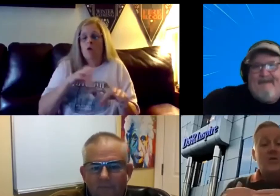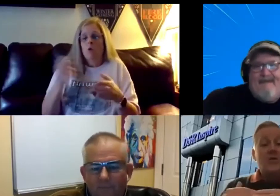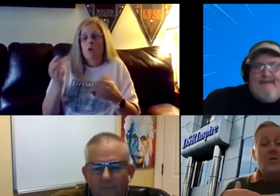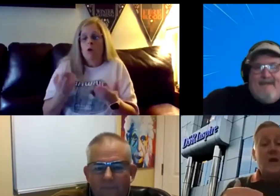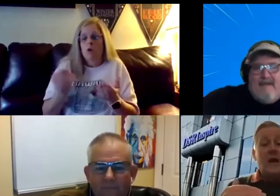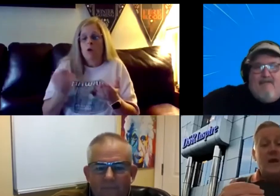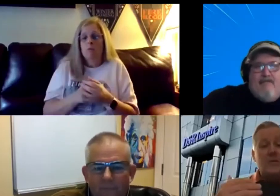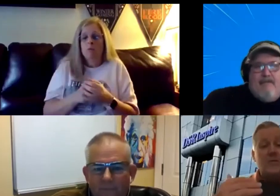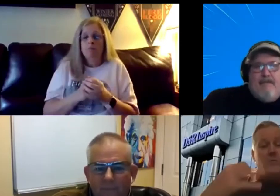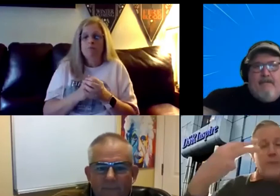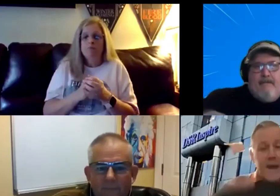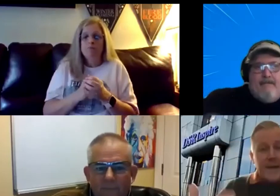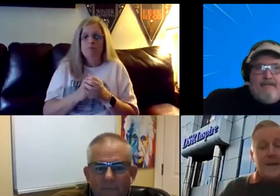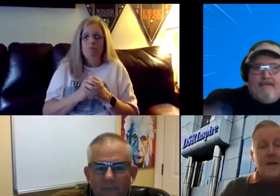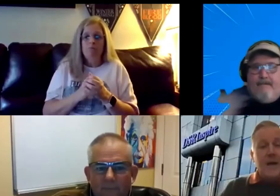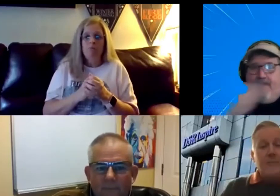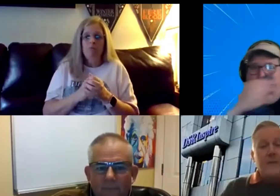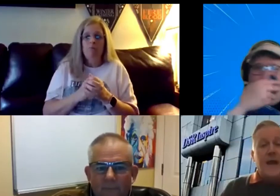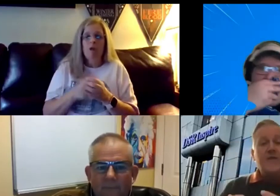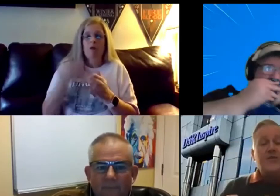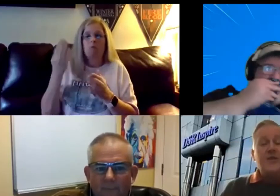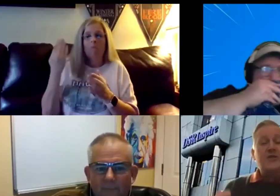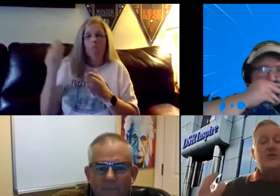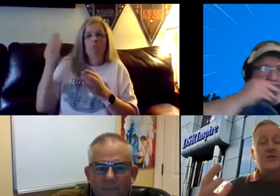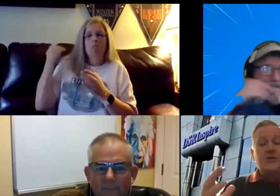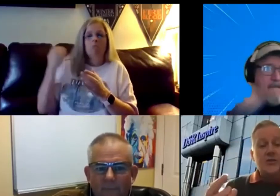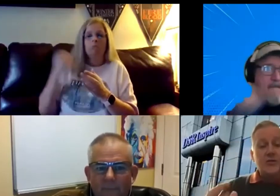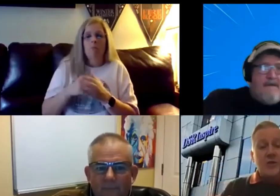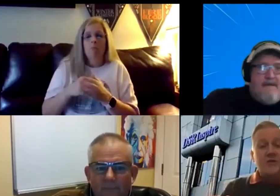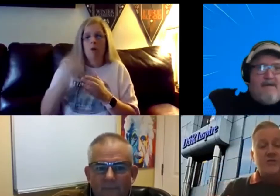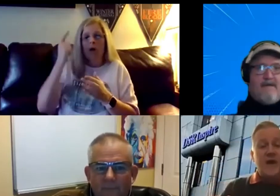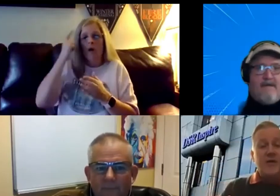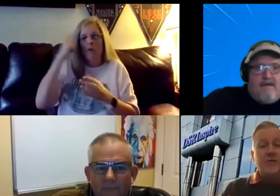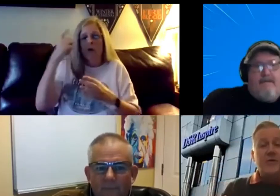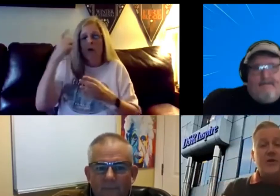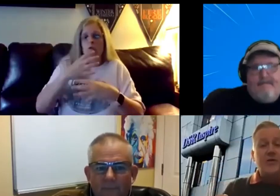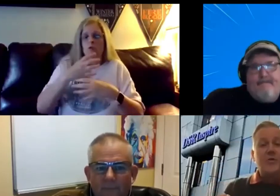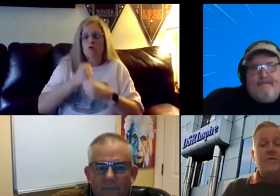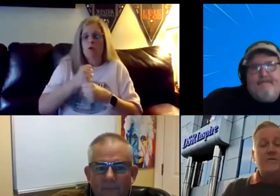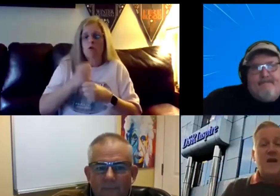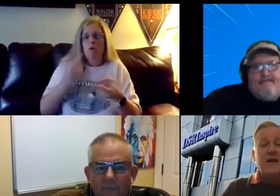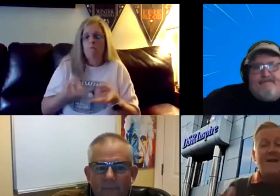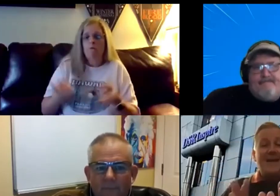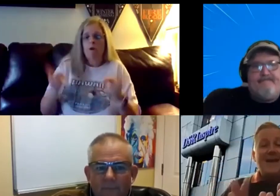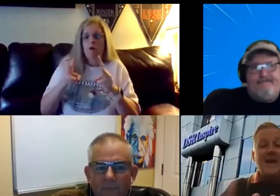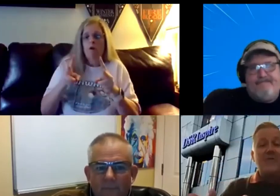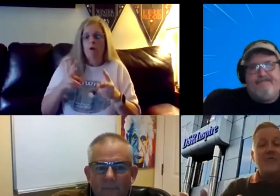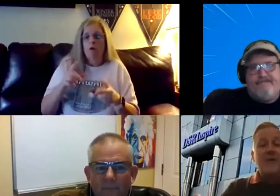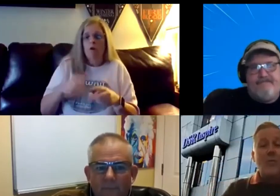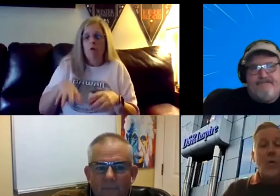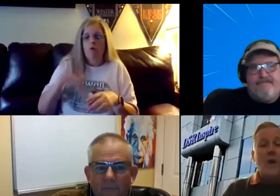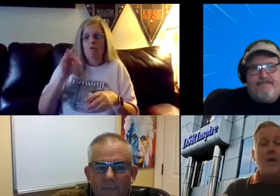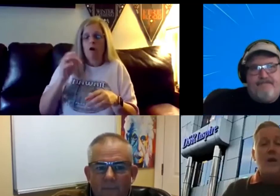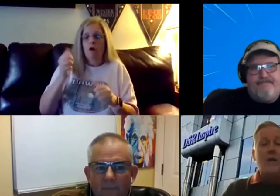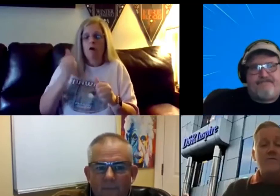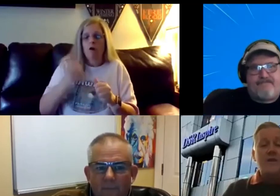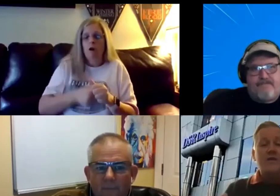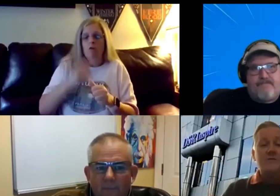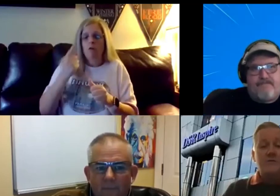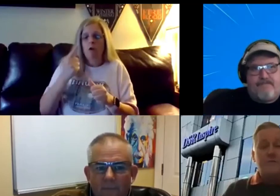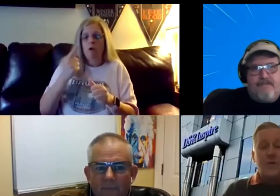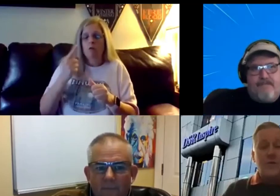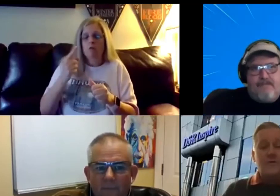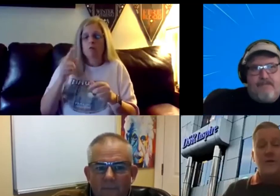So backing up, I think it's the trust value that you will find in every one of